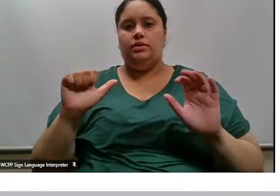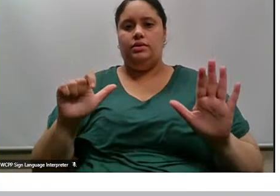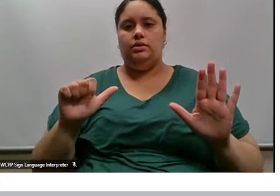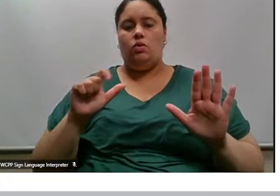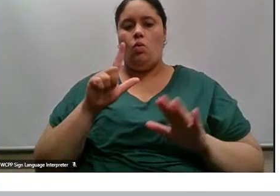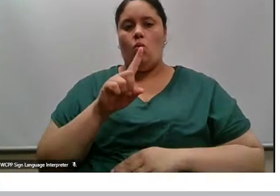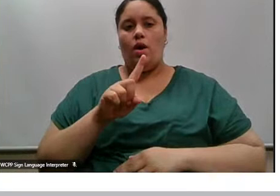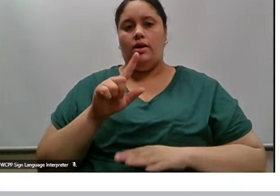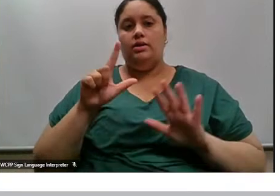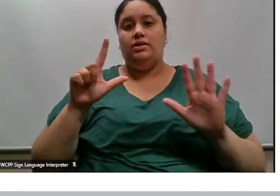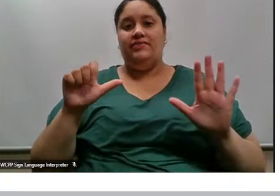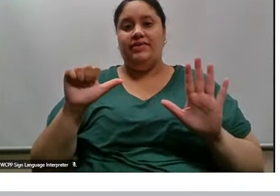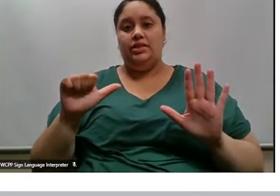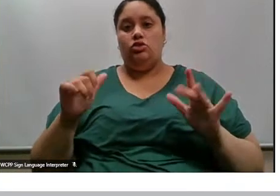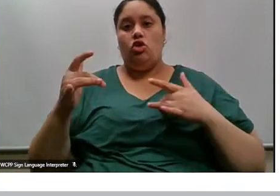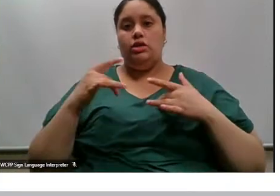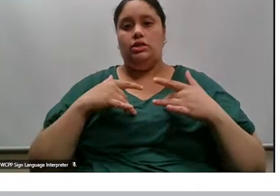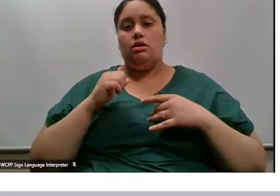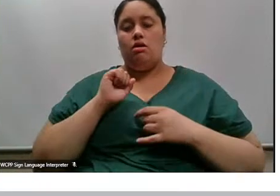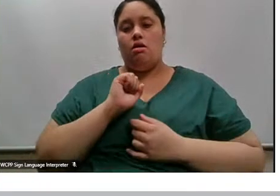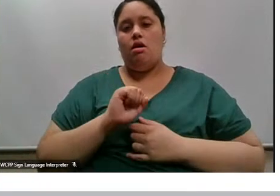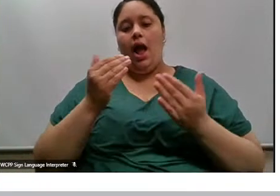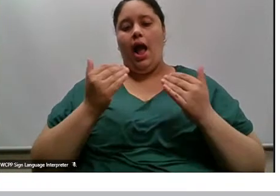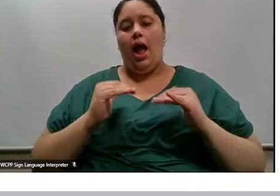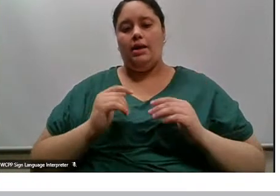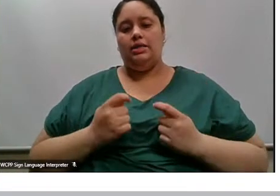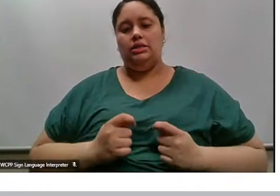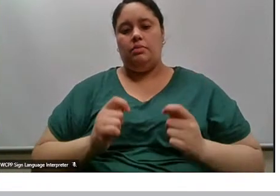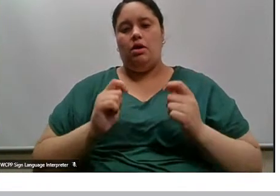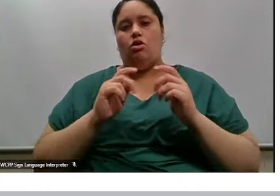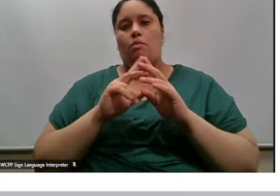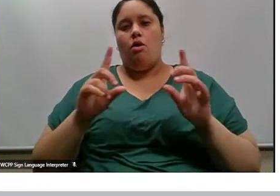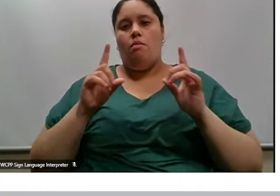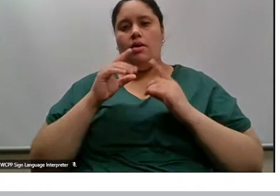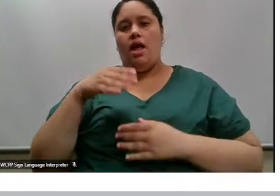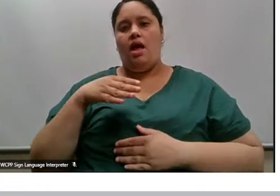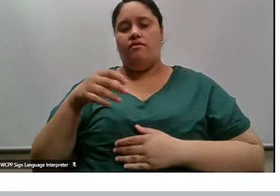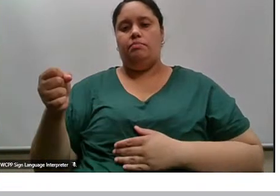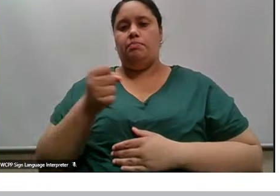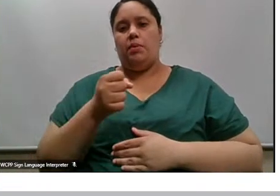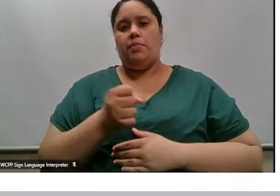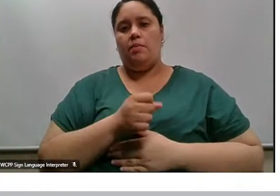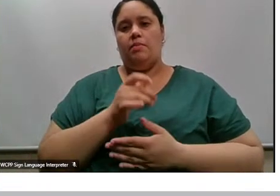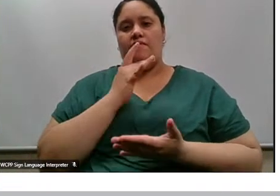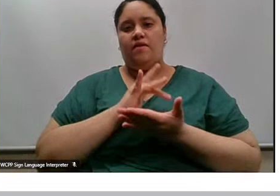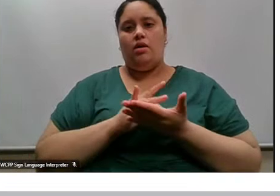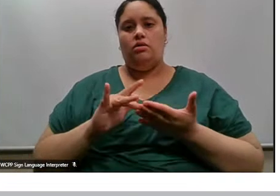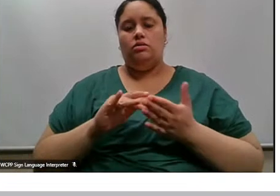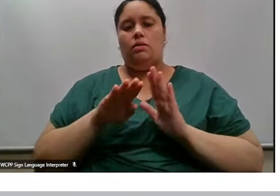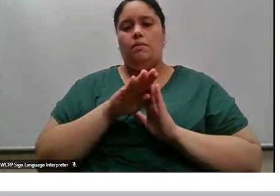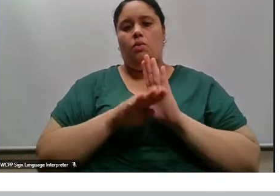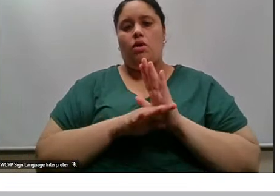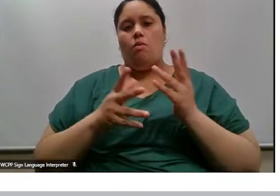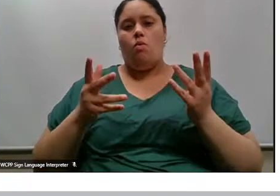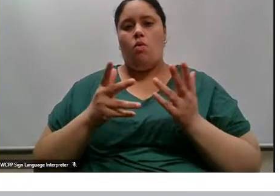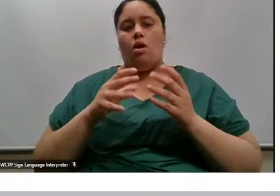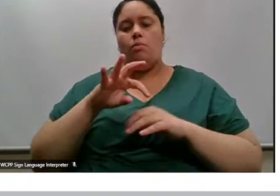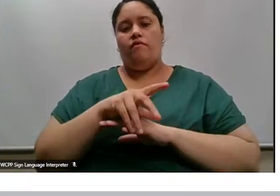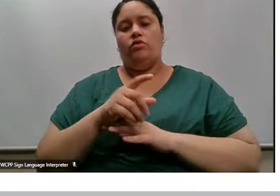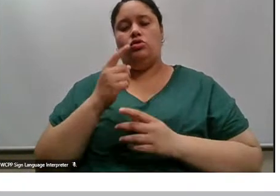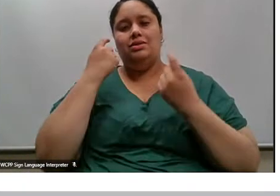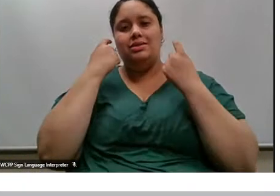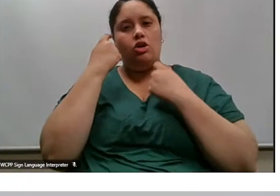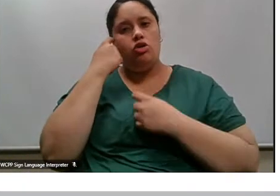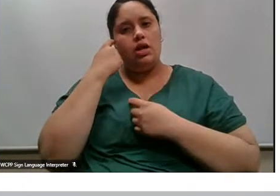is concerning me is underspending by the department caused by not filling vacancies, both, for example, in program for Provincial Secretariat